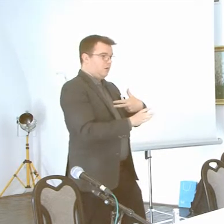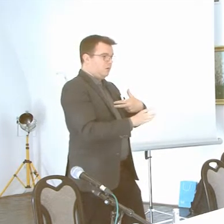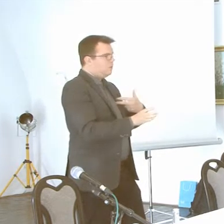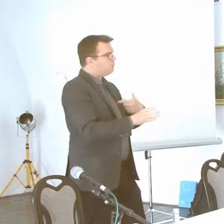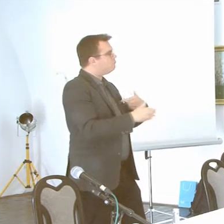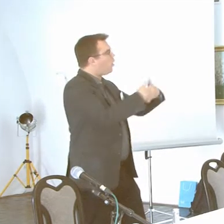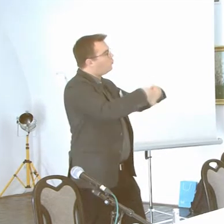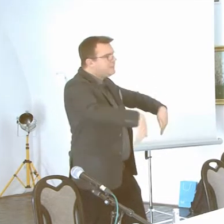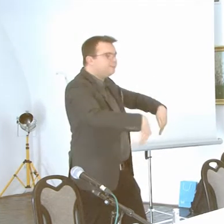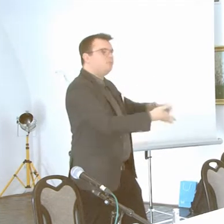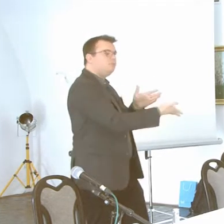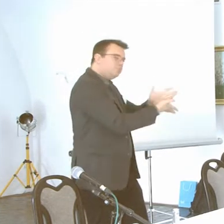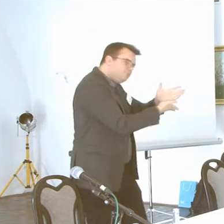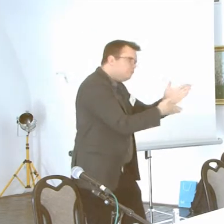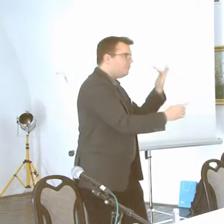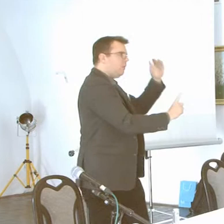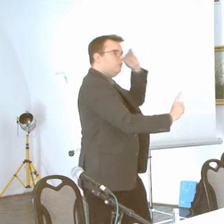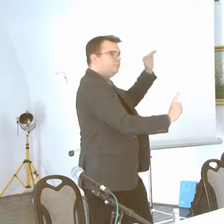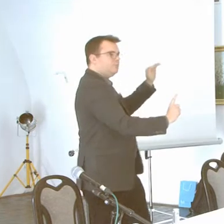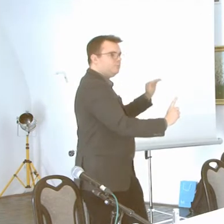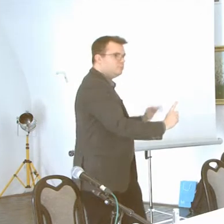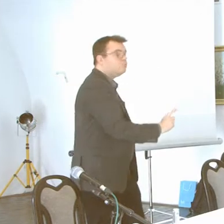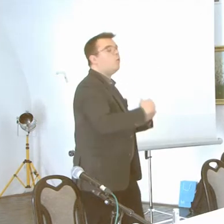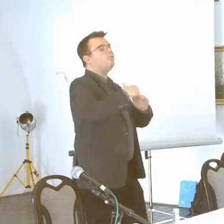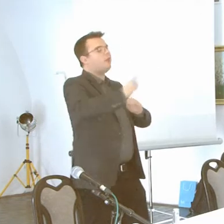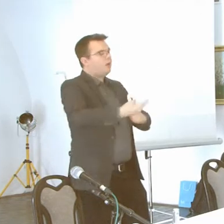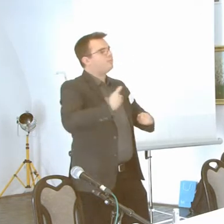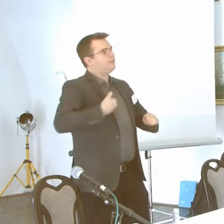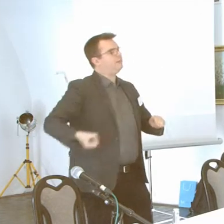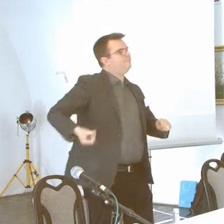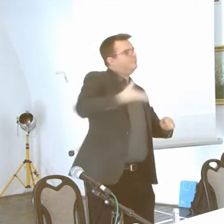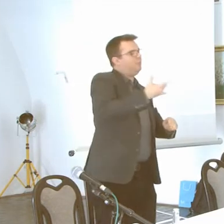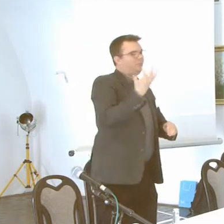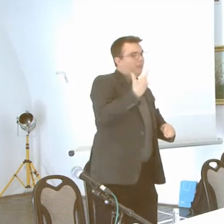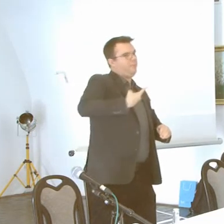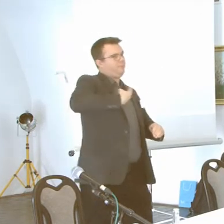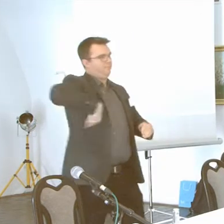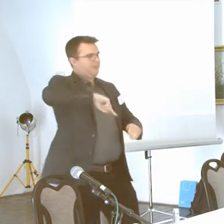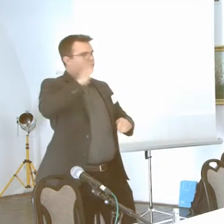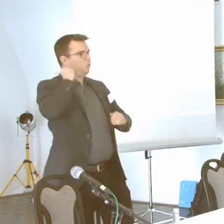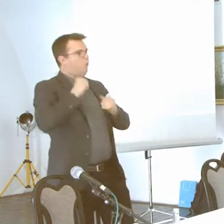Denmark. The current situation, just going through the facts, and afterwards I give you the